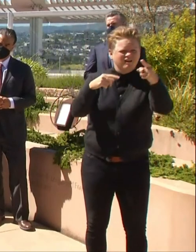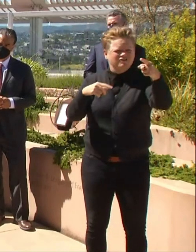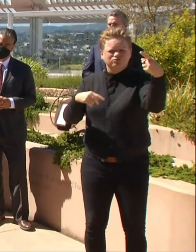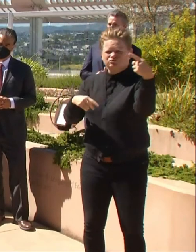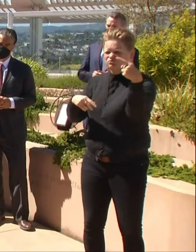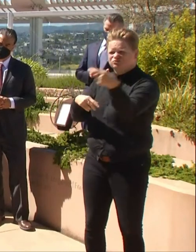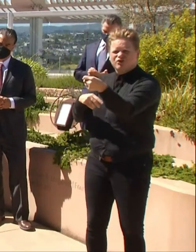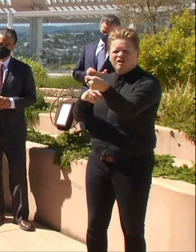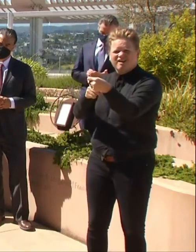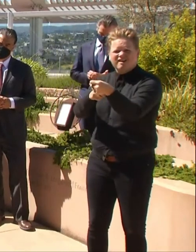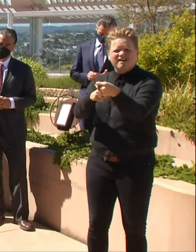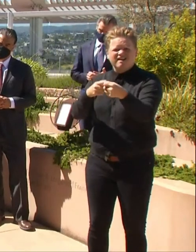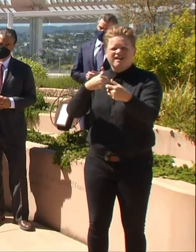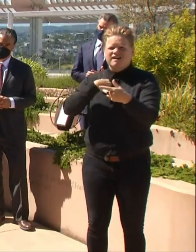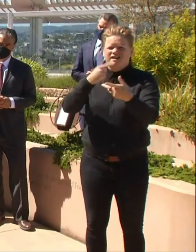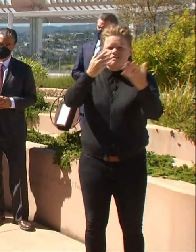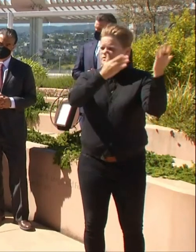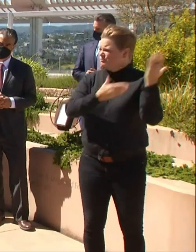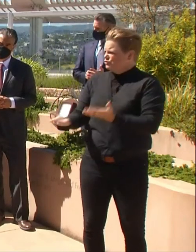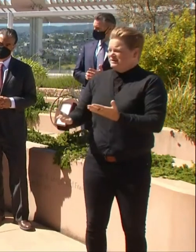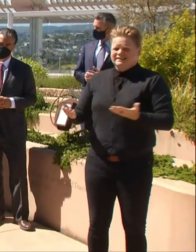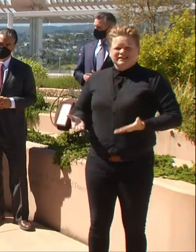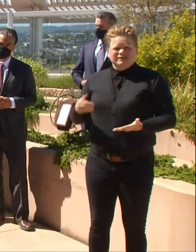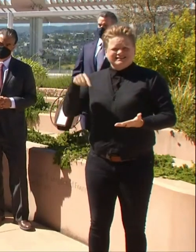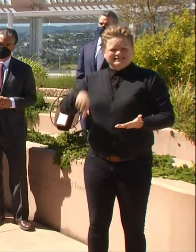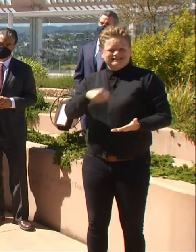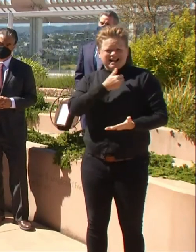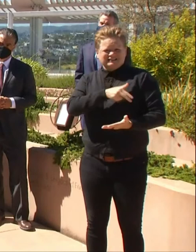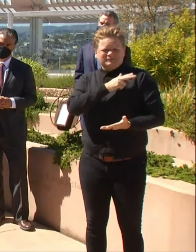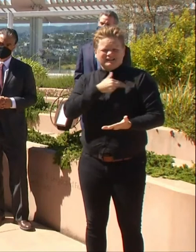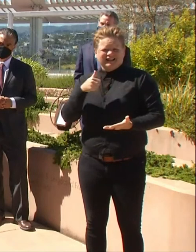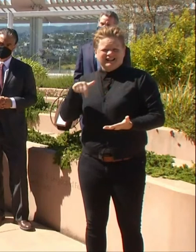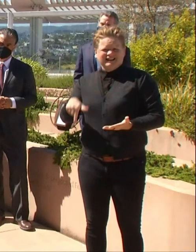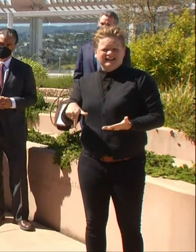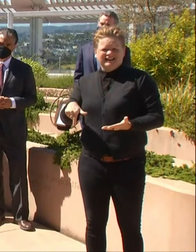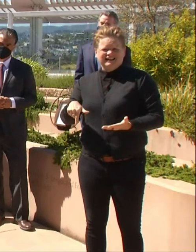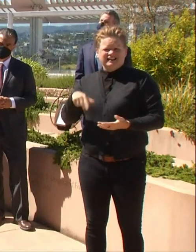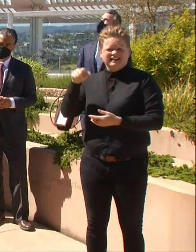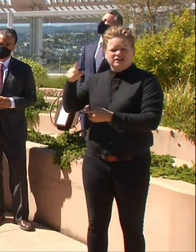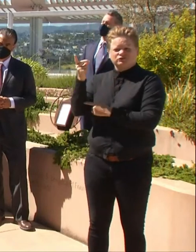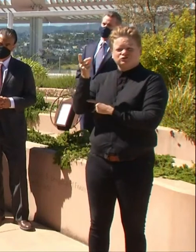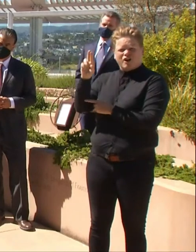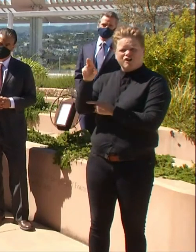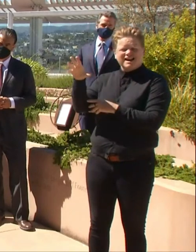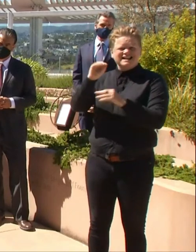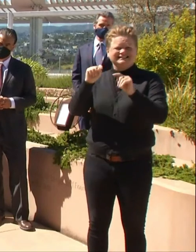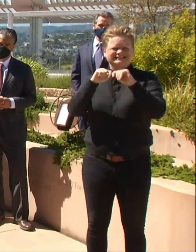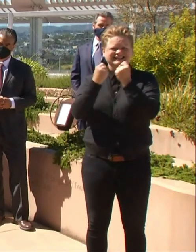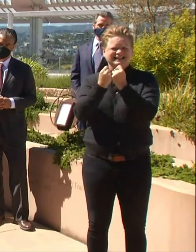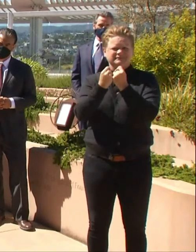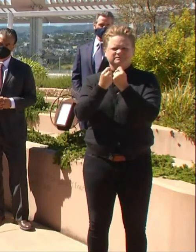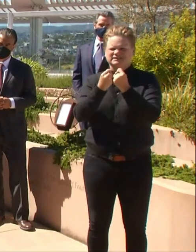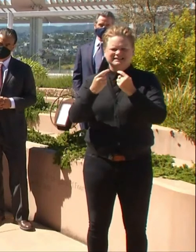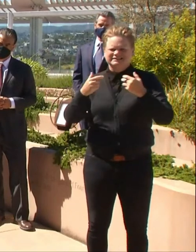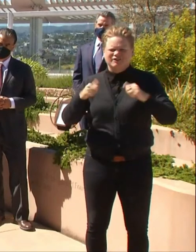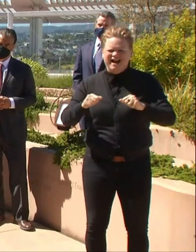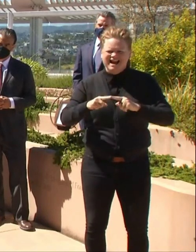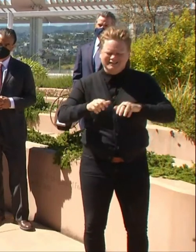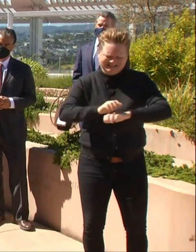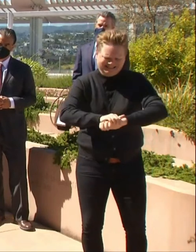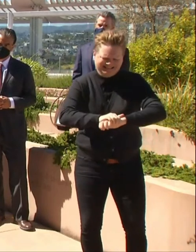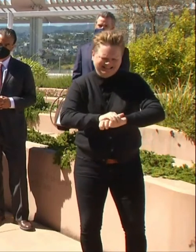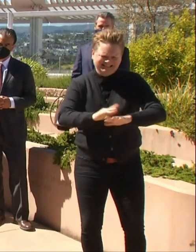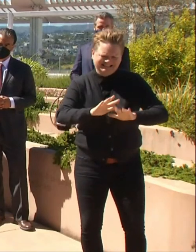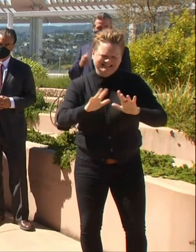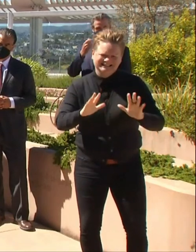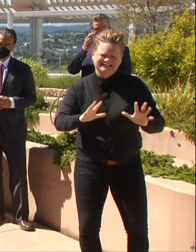Francisco General. He and the folks here are the team that is trying to save those lives. And I will tell you that